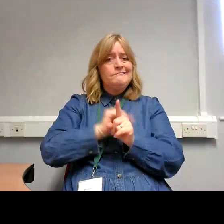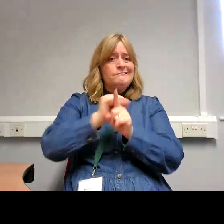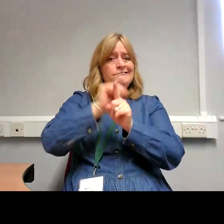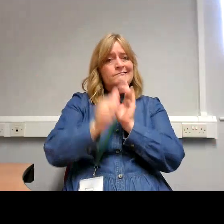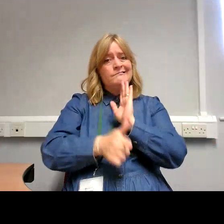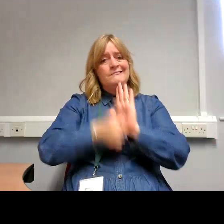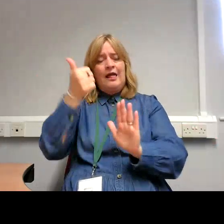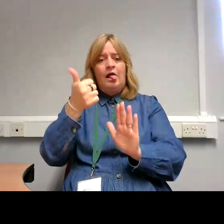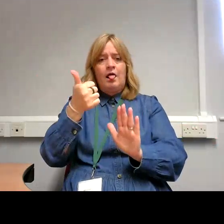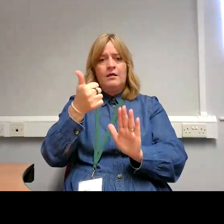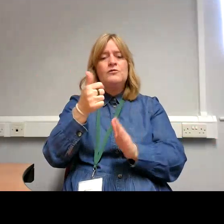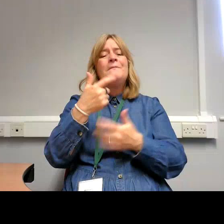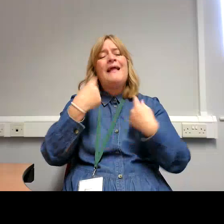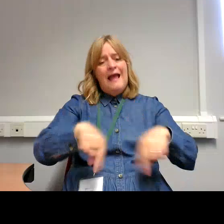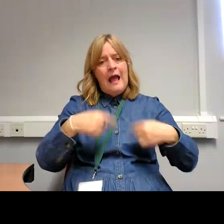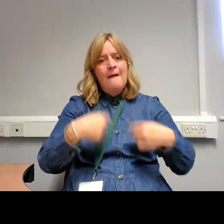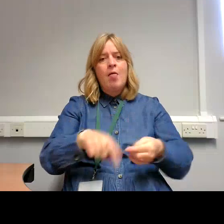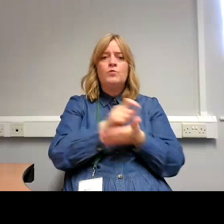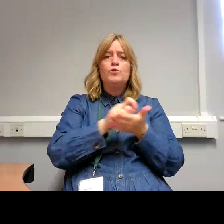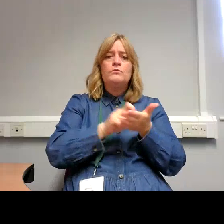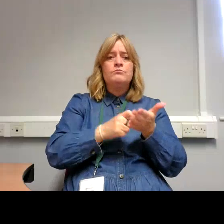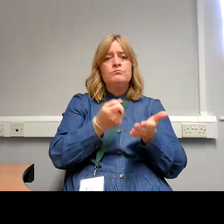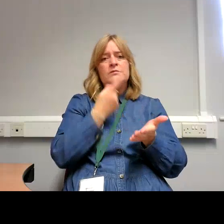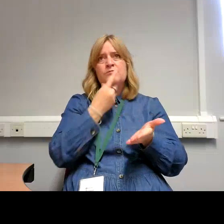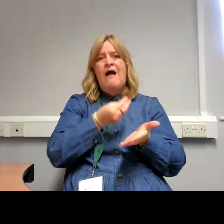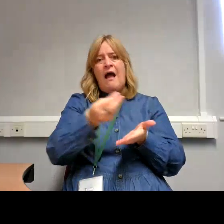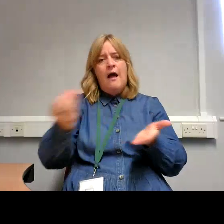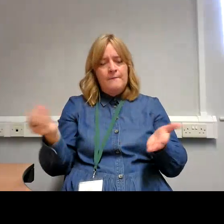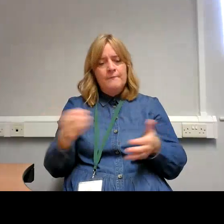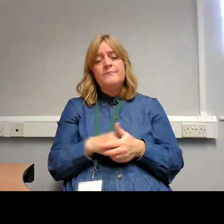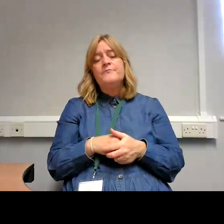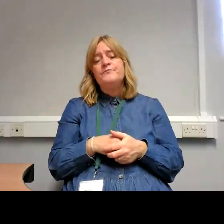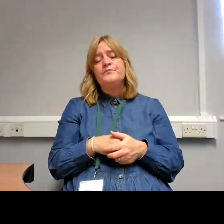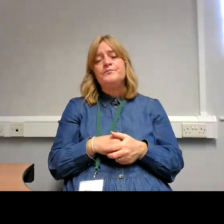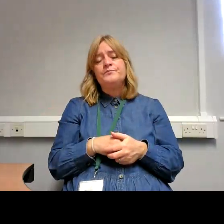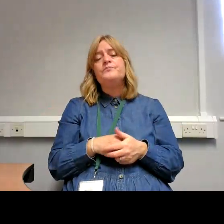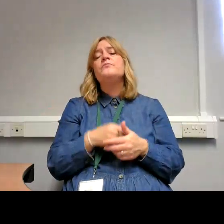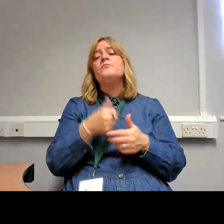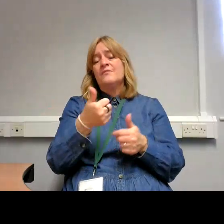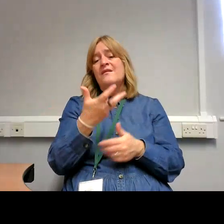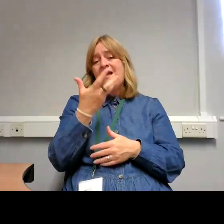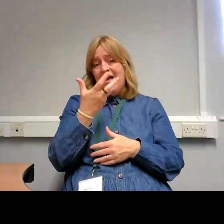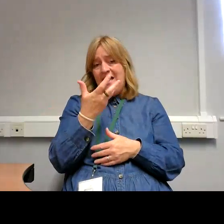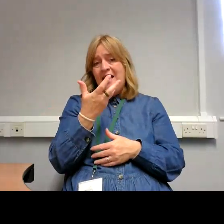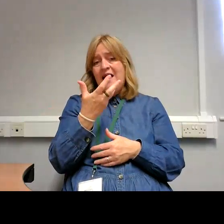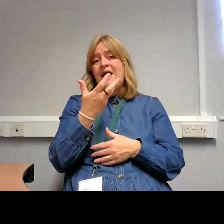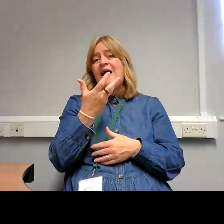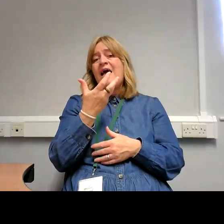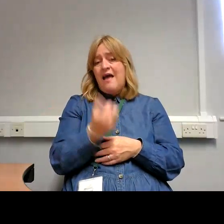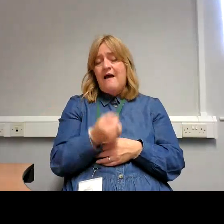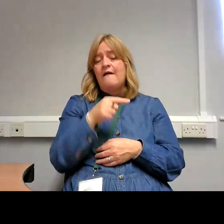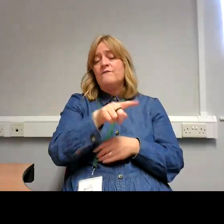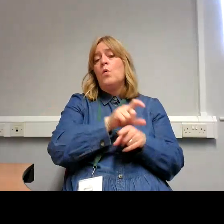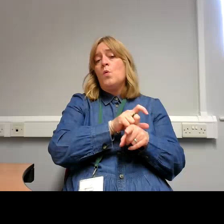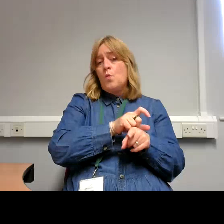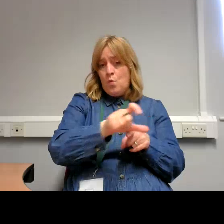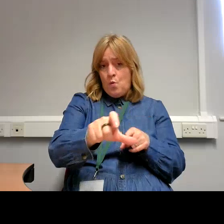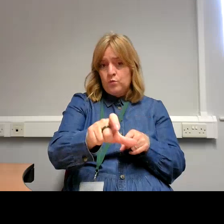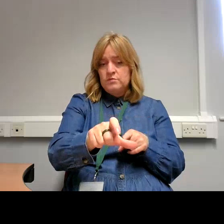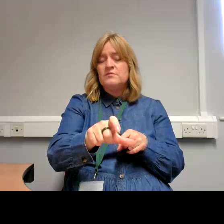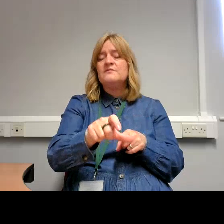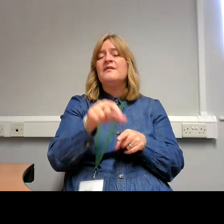So in answer to that question, there is a course that pharmacists go on, an independent prescribing course that they would have